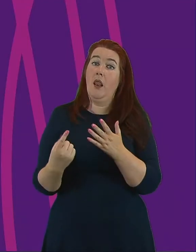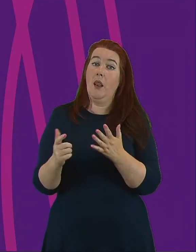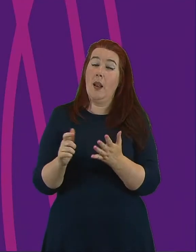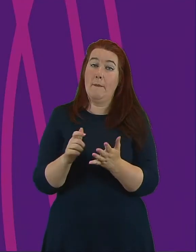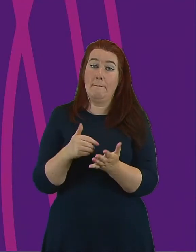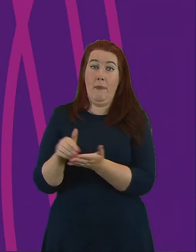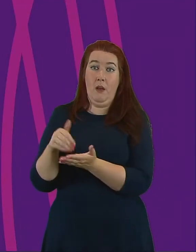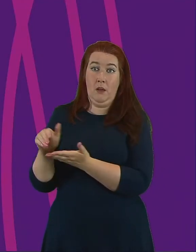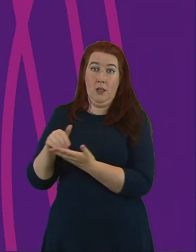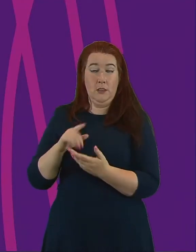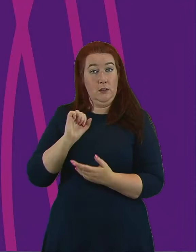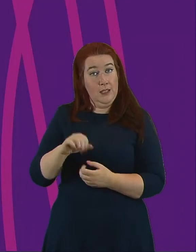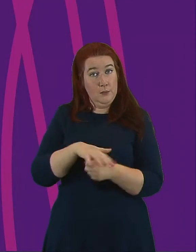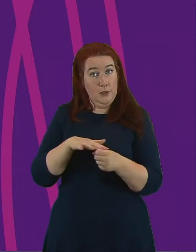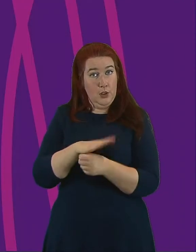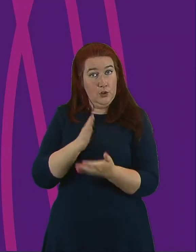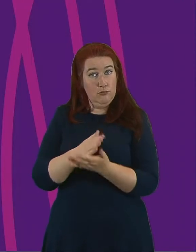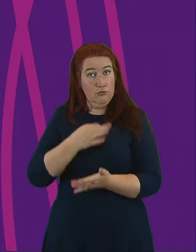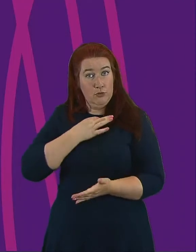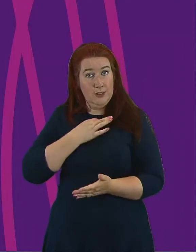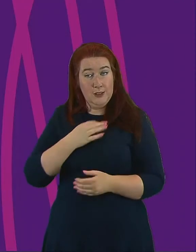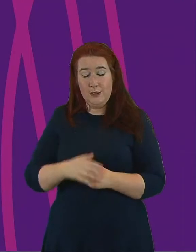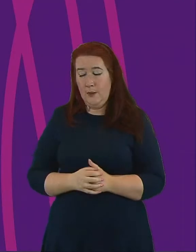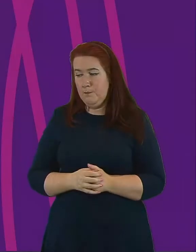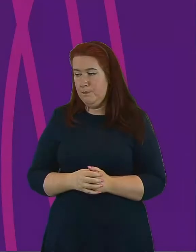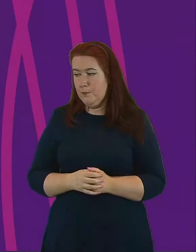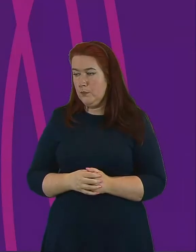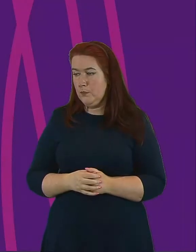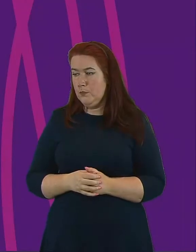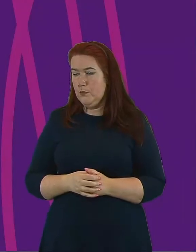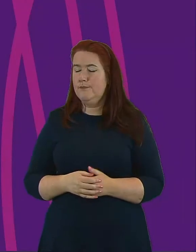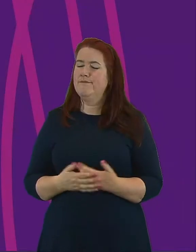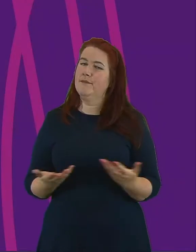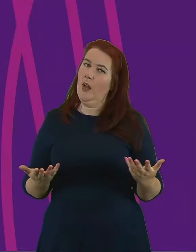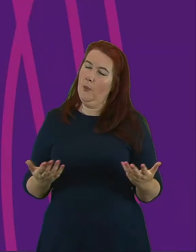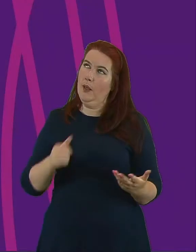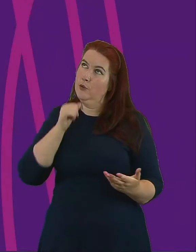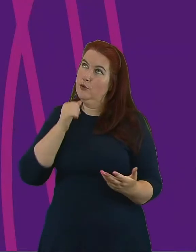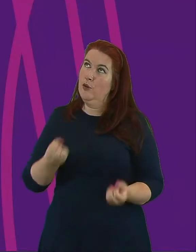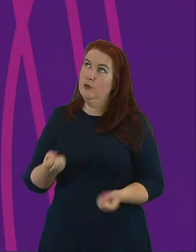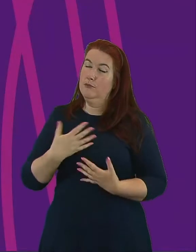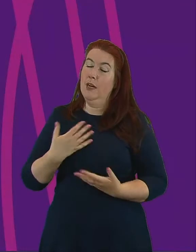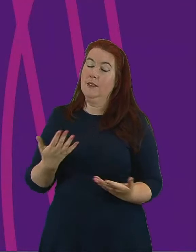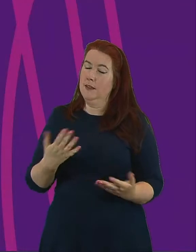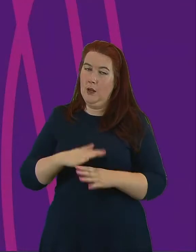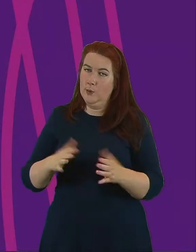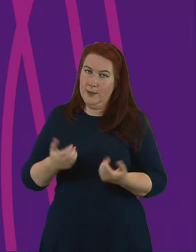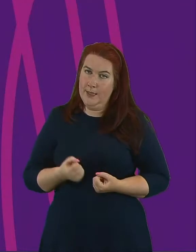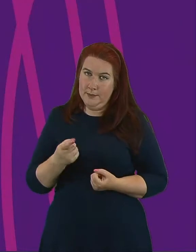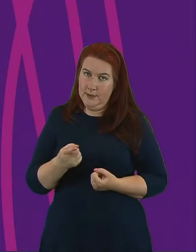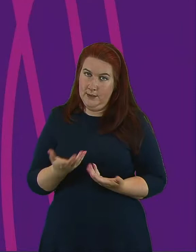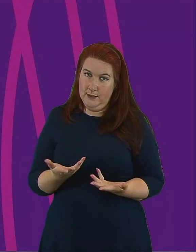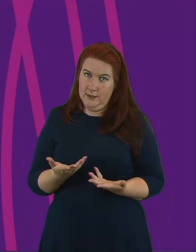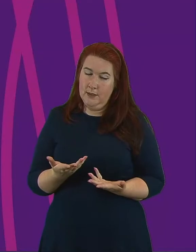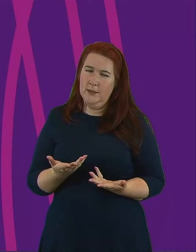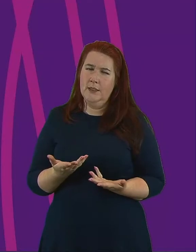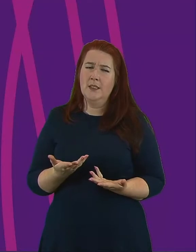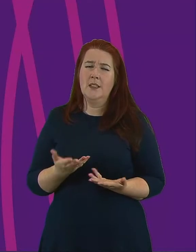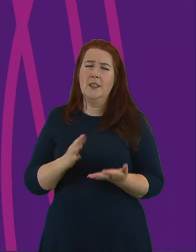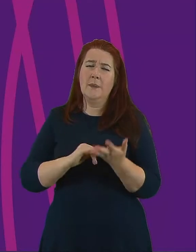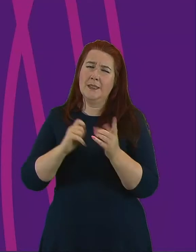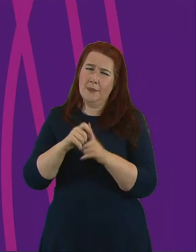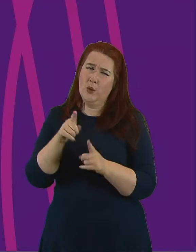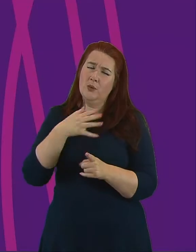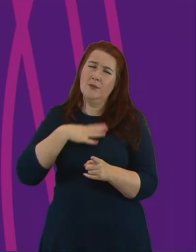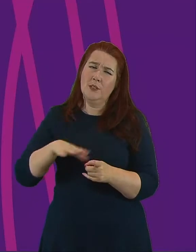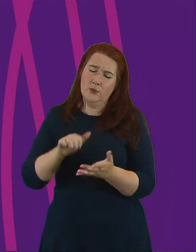this at risk? Cabinet Secretary. Well, not surprisingly, I don't accept that. But, of course, the member needs to be accurate in his